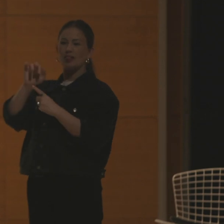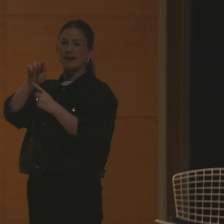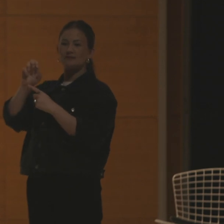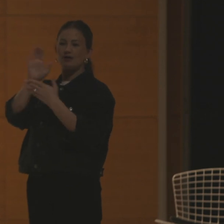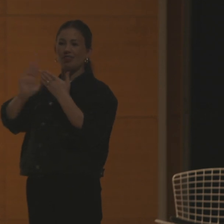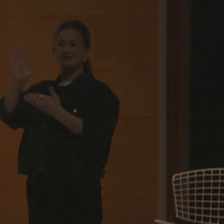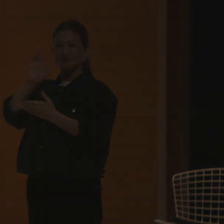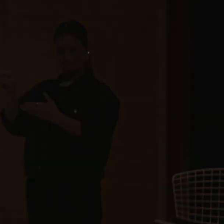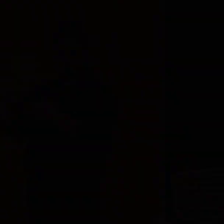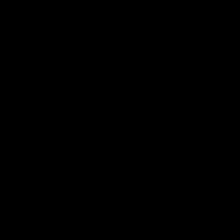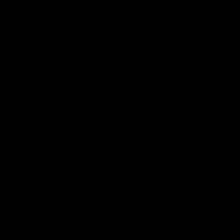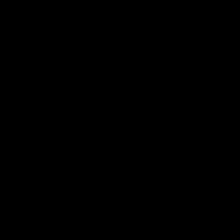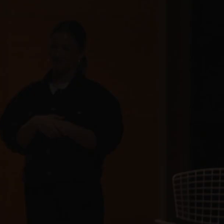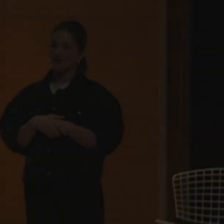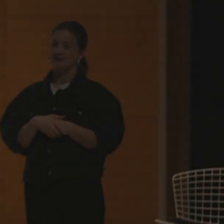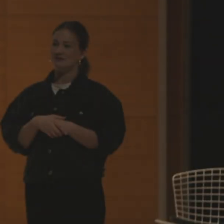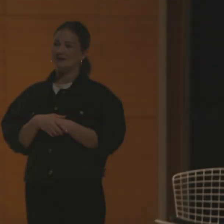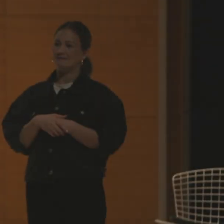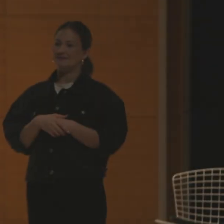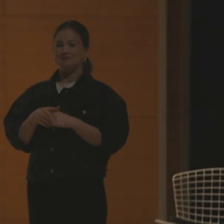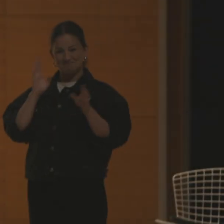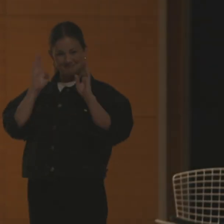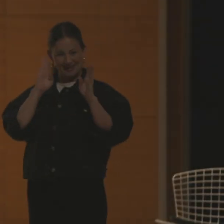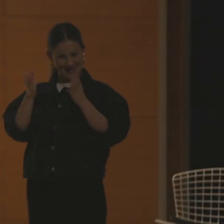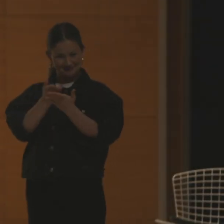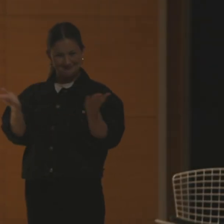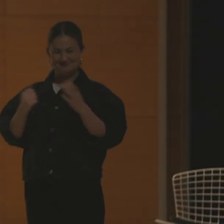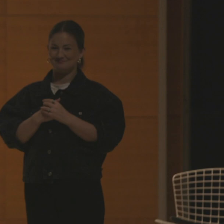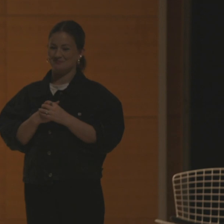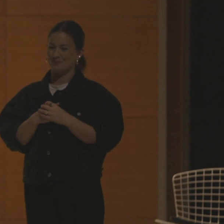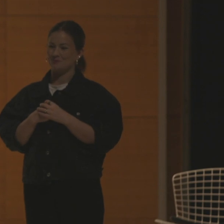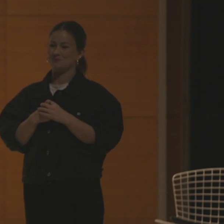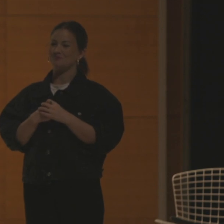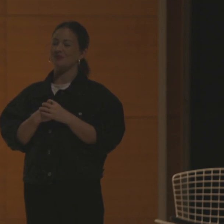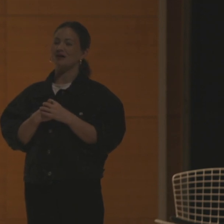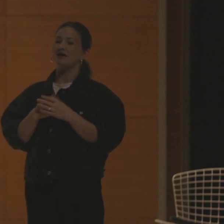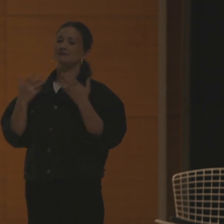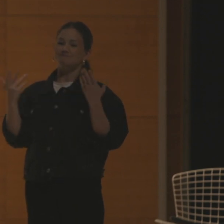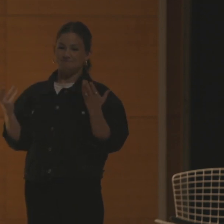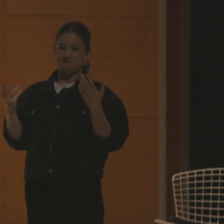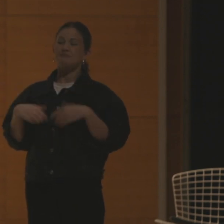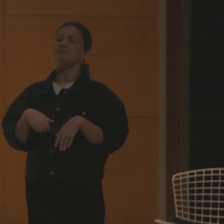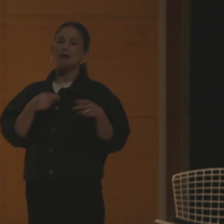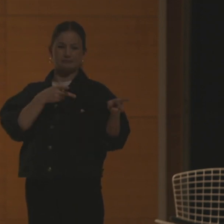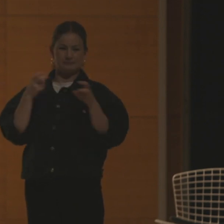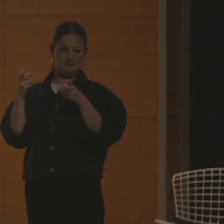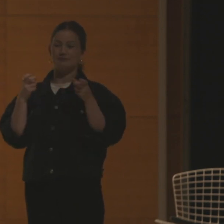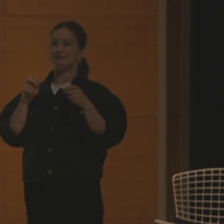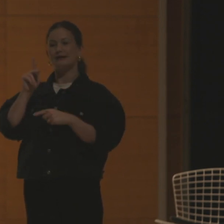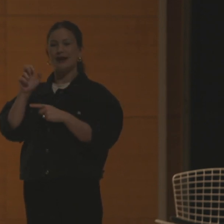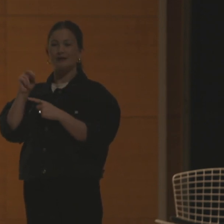Jim. Hey, everybody. In the words of the endlessly wonderful Karen